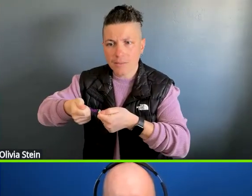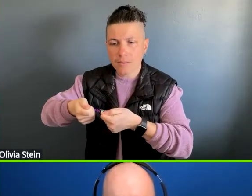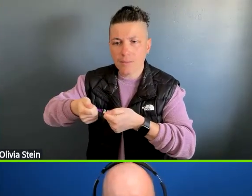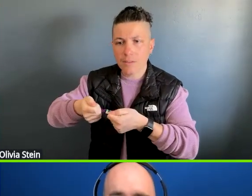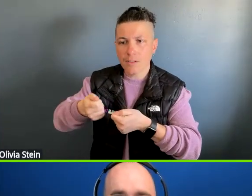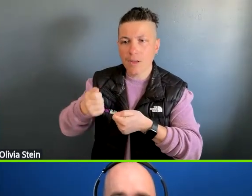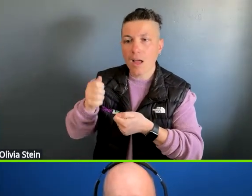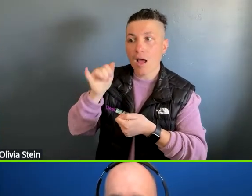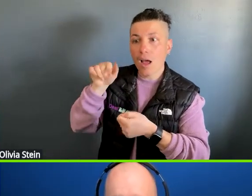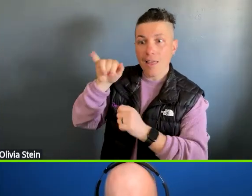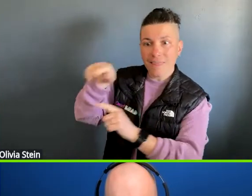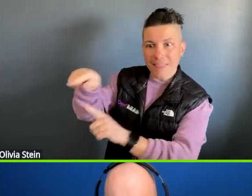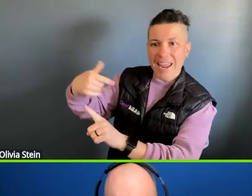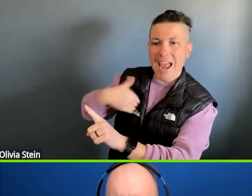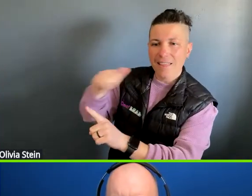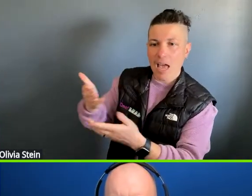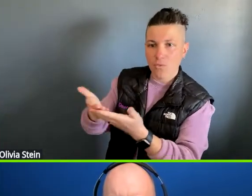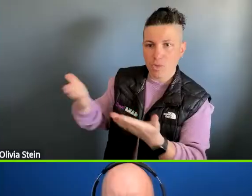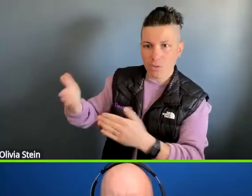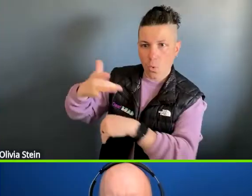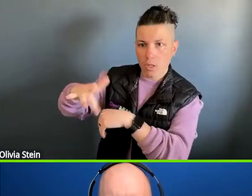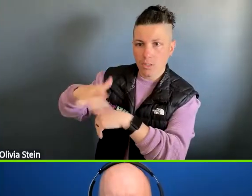of crisis, use text.